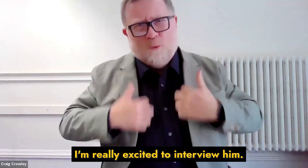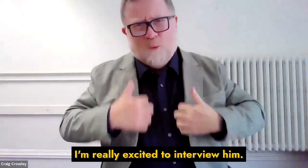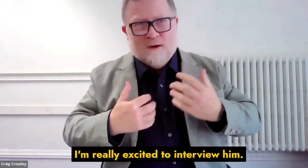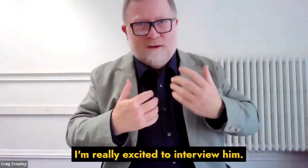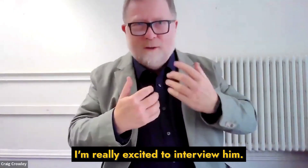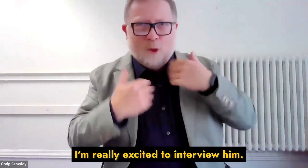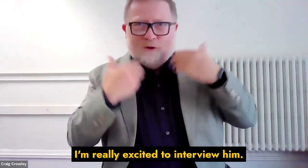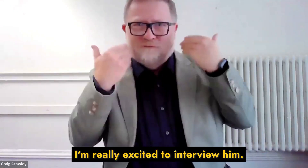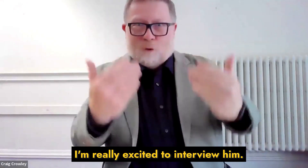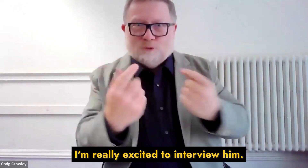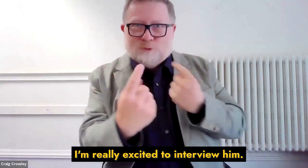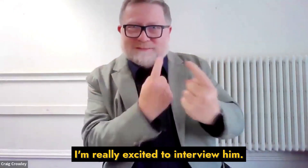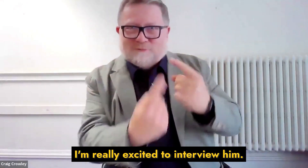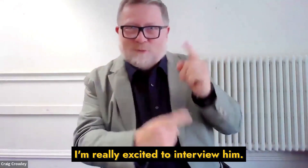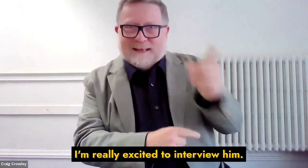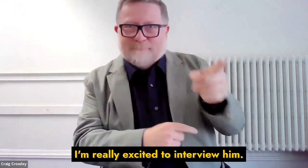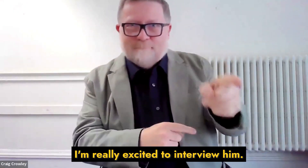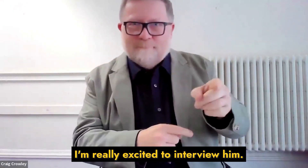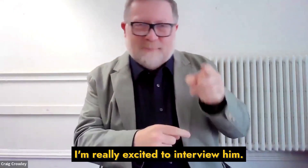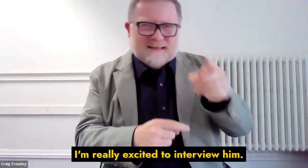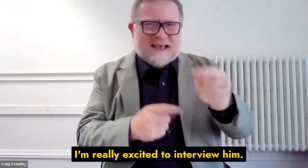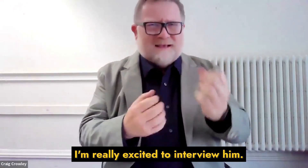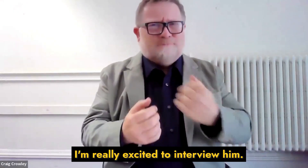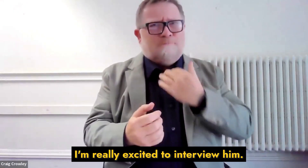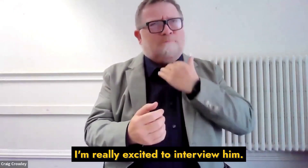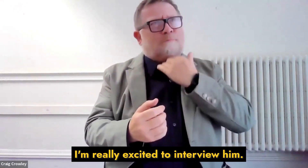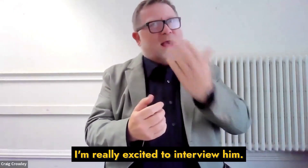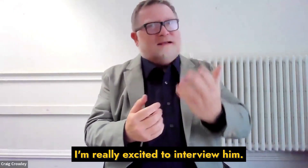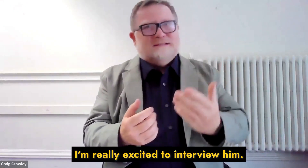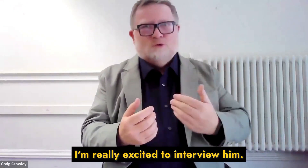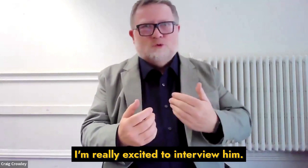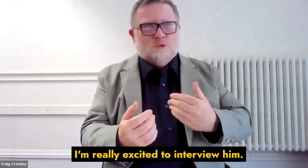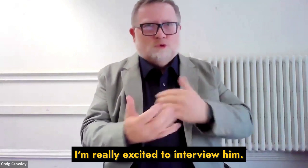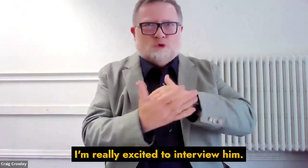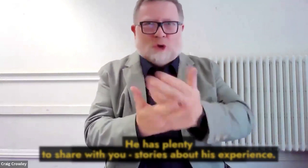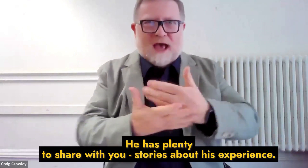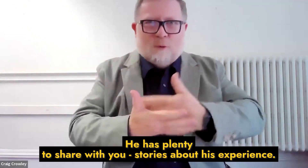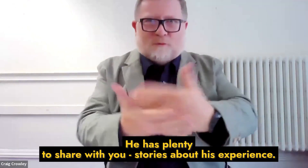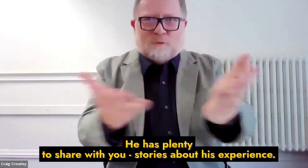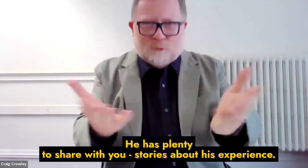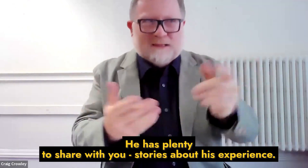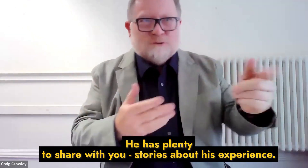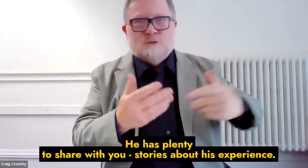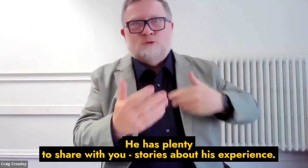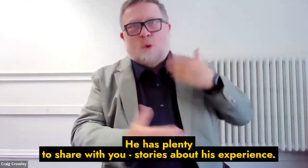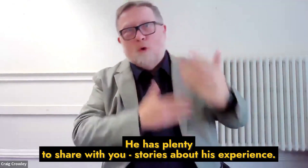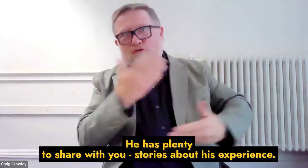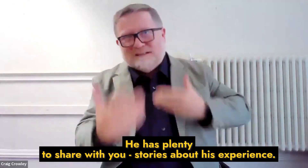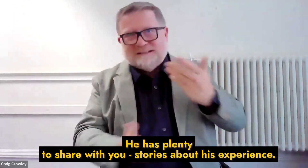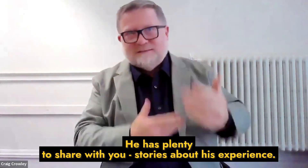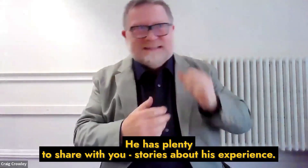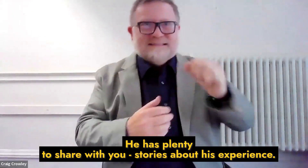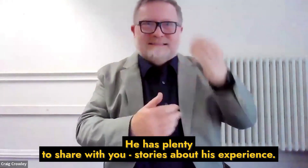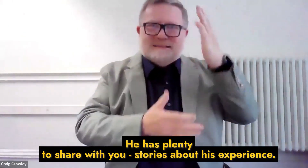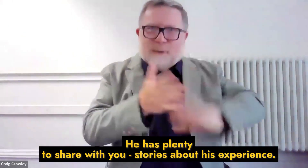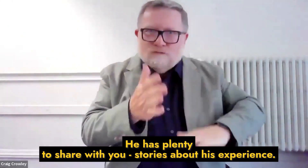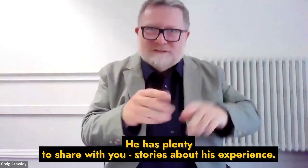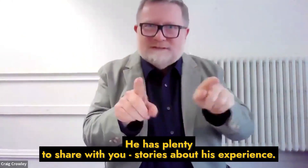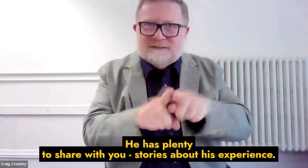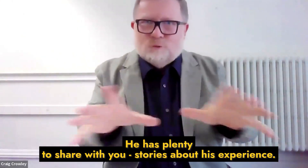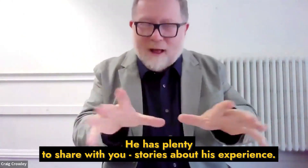He is, I'm really excited to interview him. He has plenty to share with